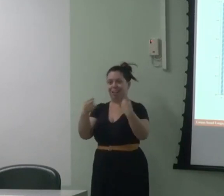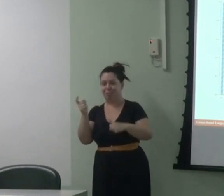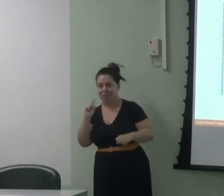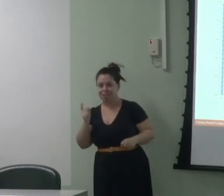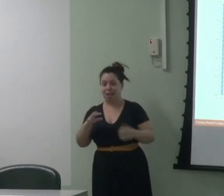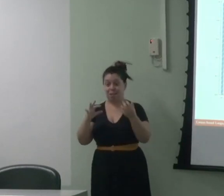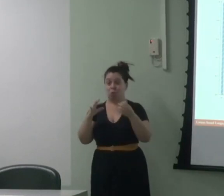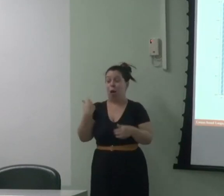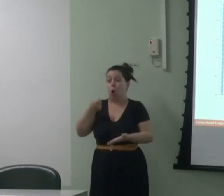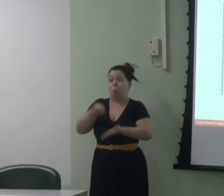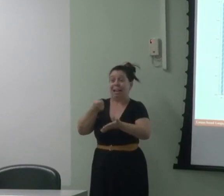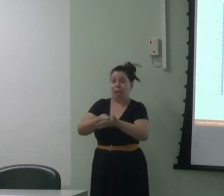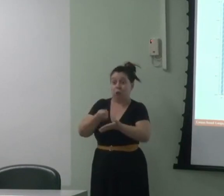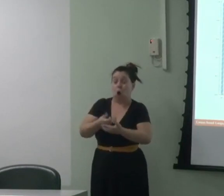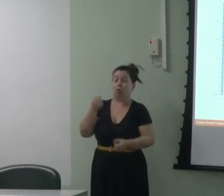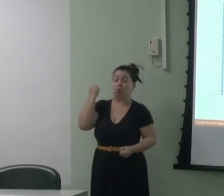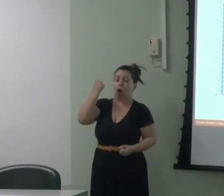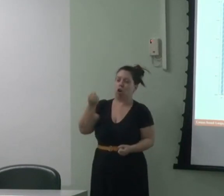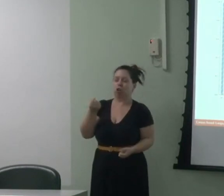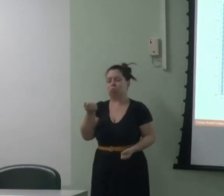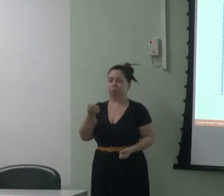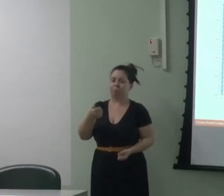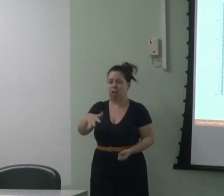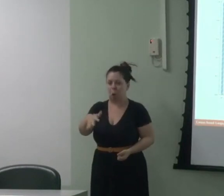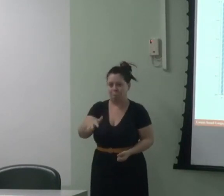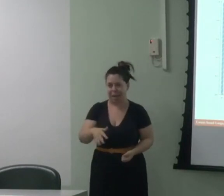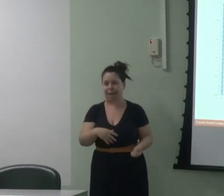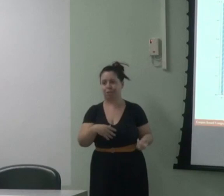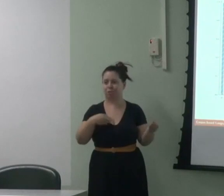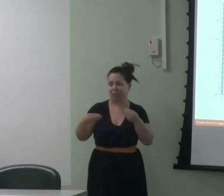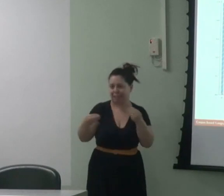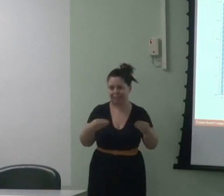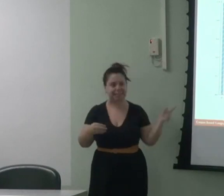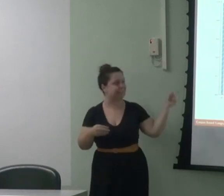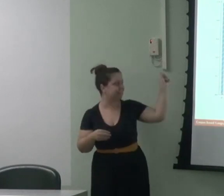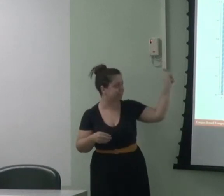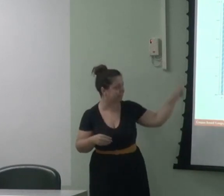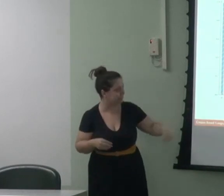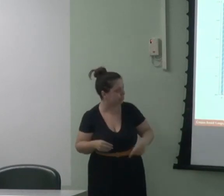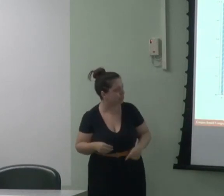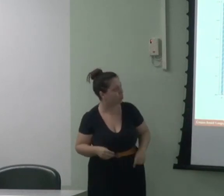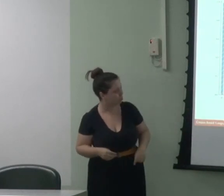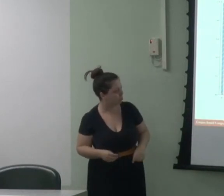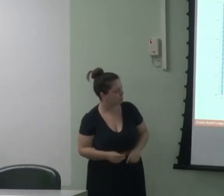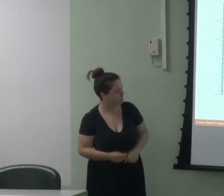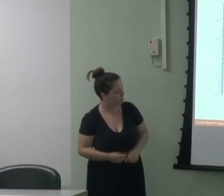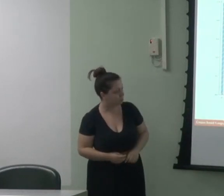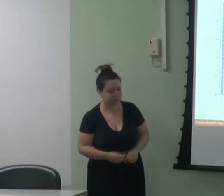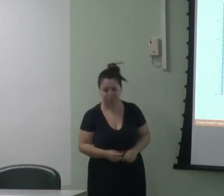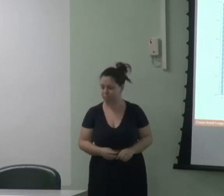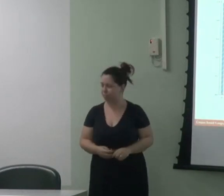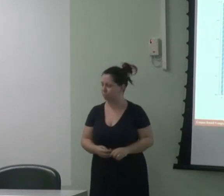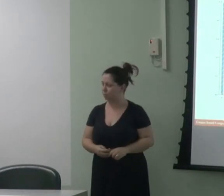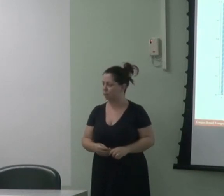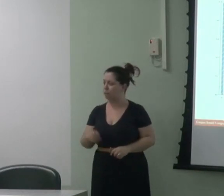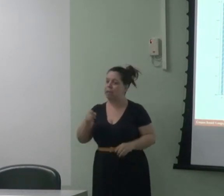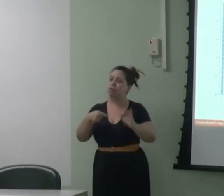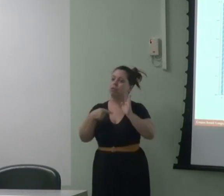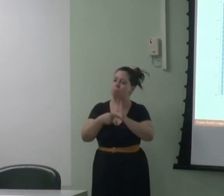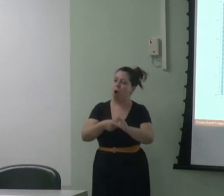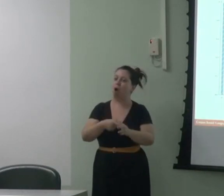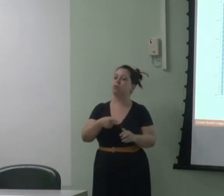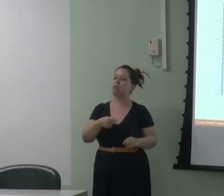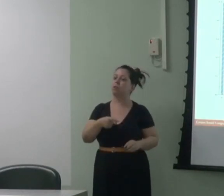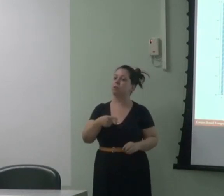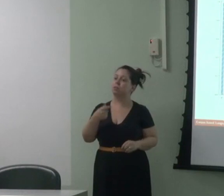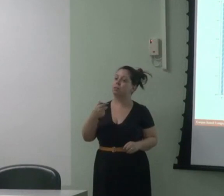bars. The colors are done to be to reflect the language family, so at least